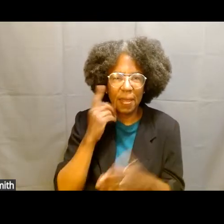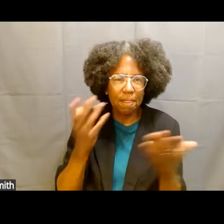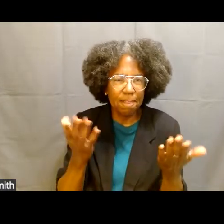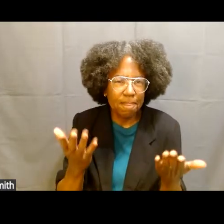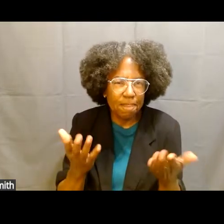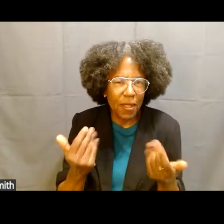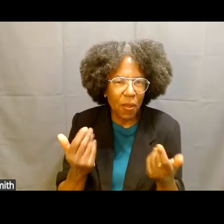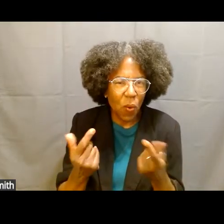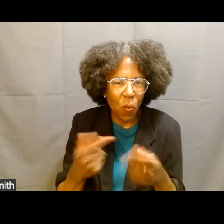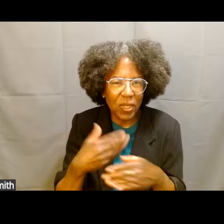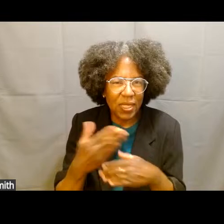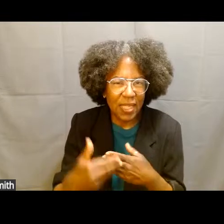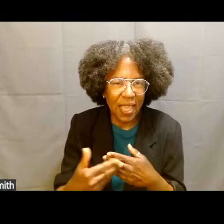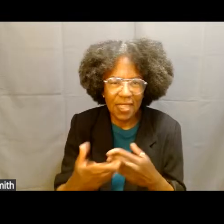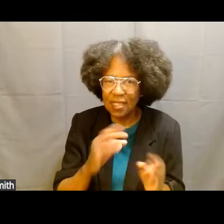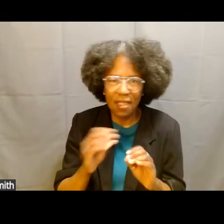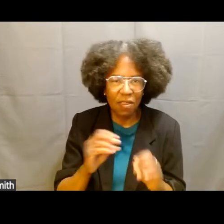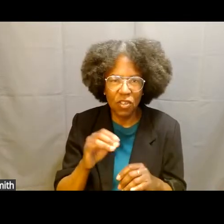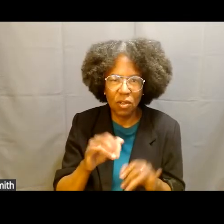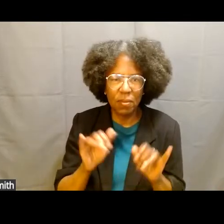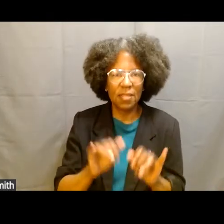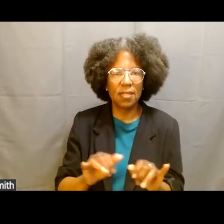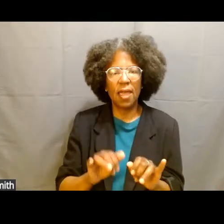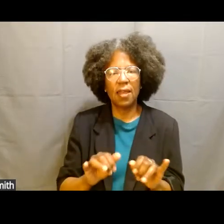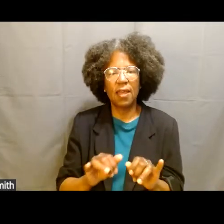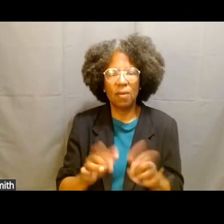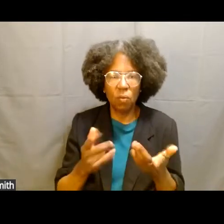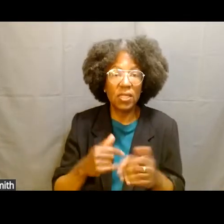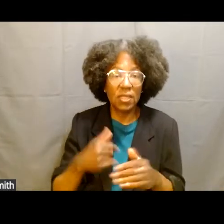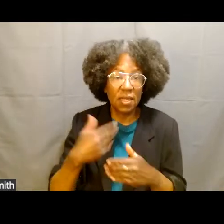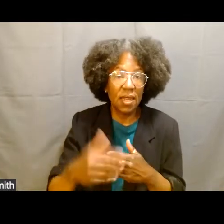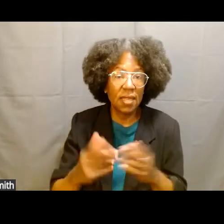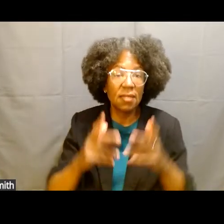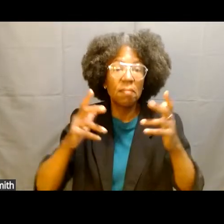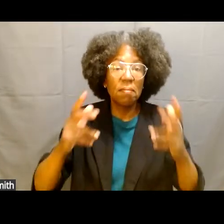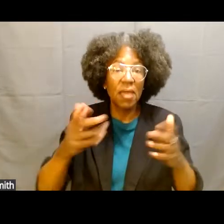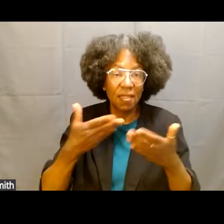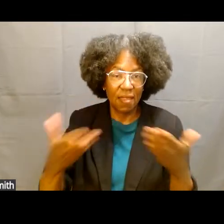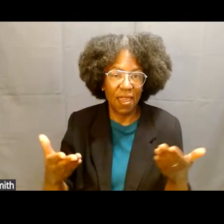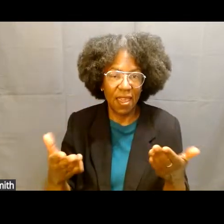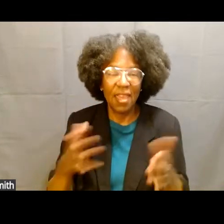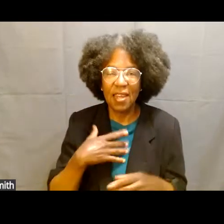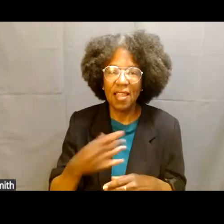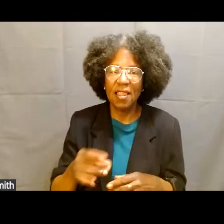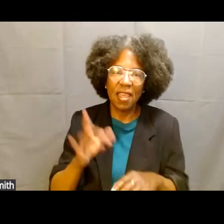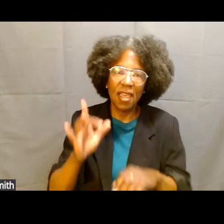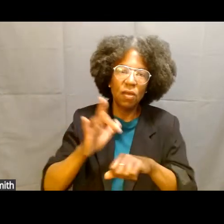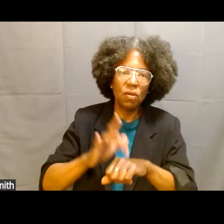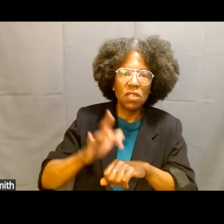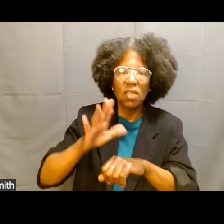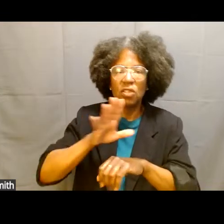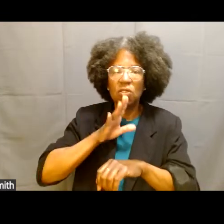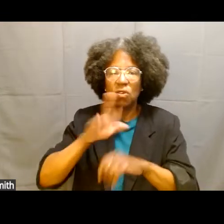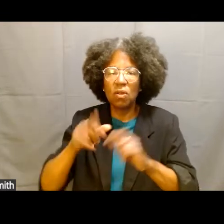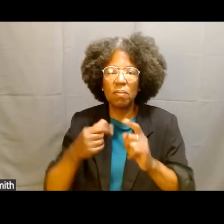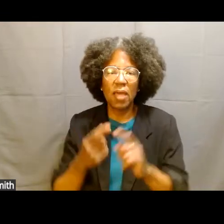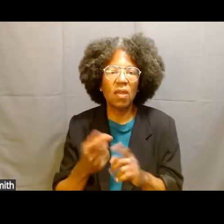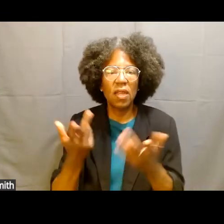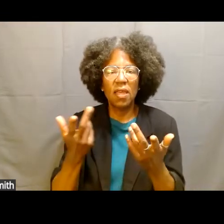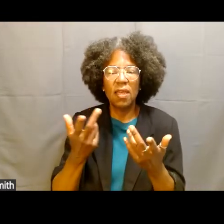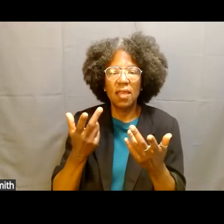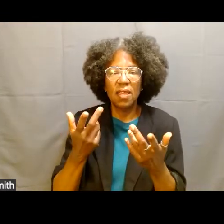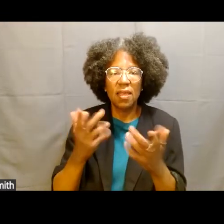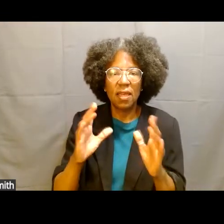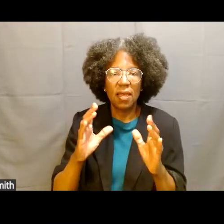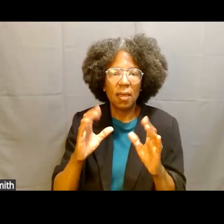be static. It's like, what's the next big thing? And, you know, I like how you touched on, you know, the capacity of leaders, But